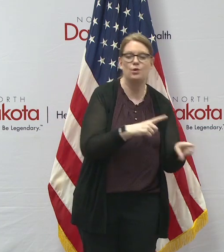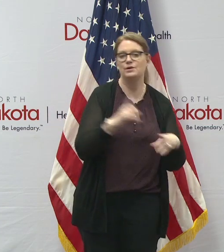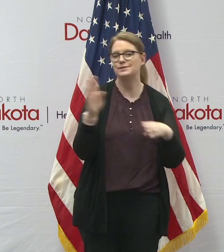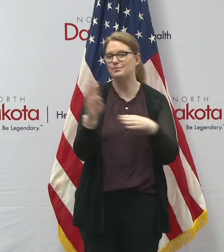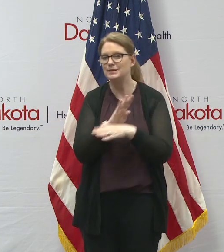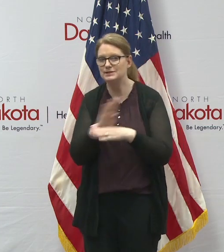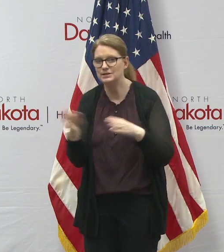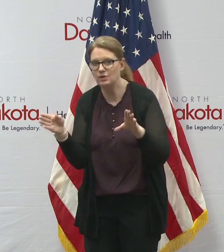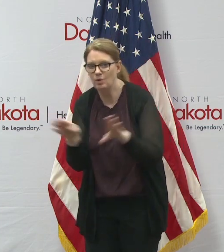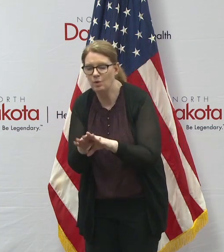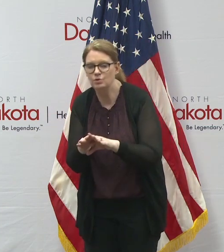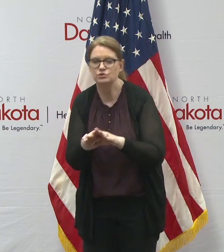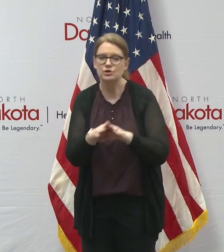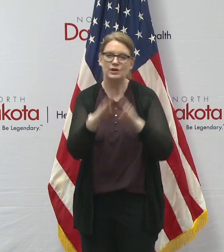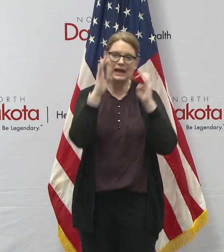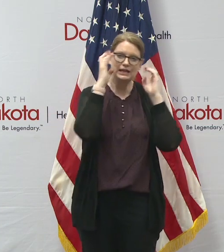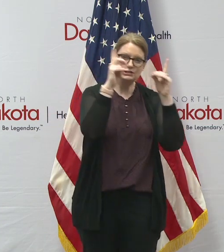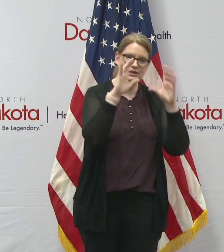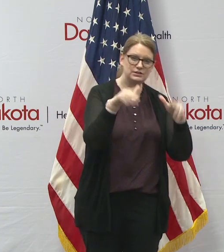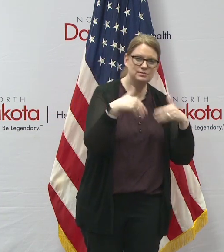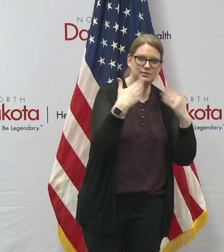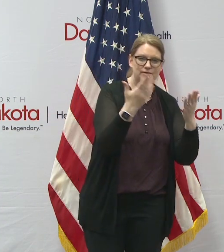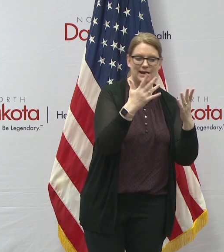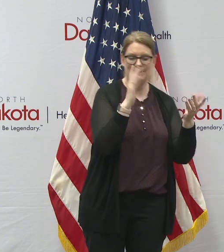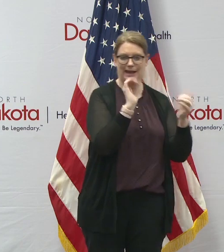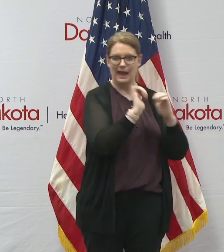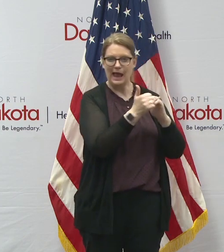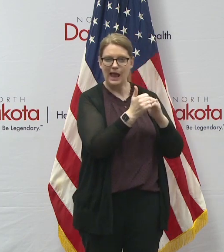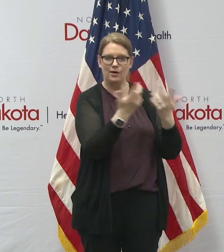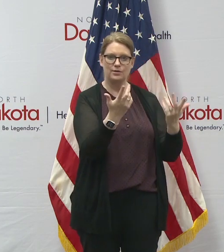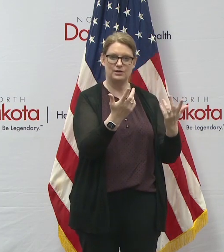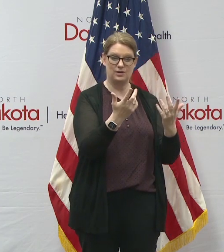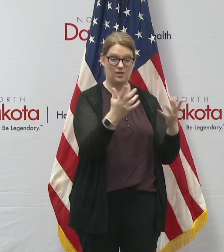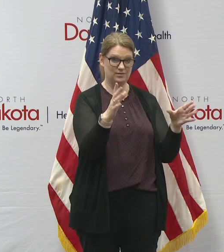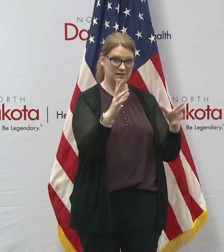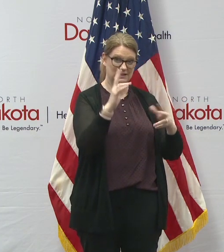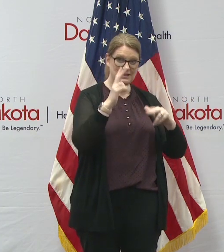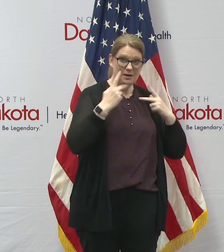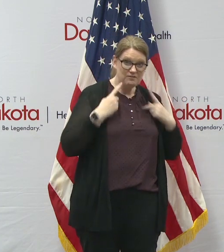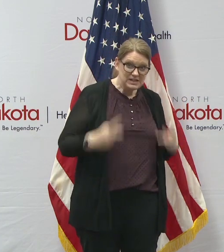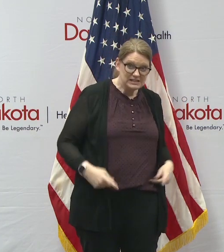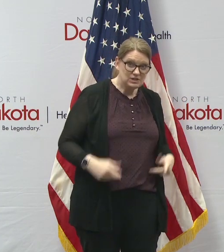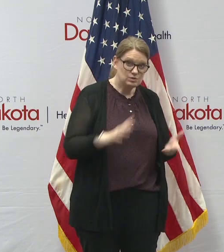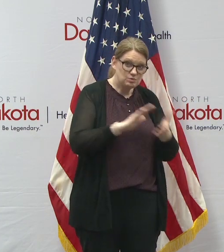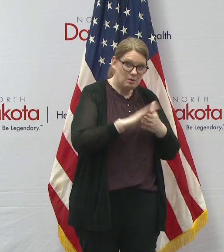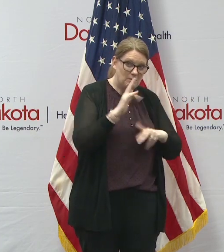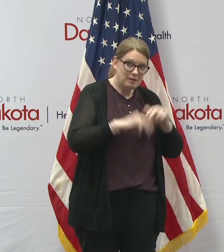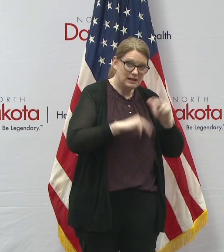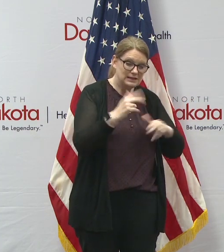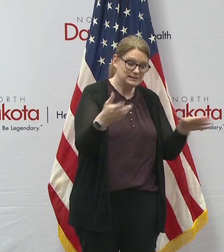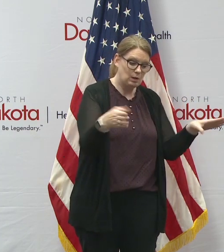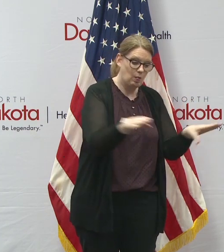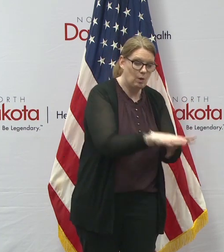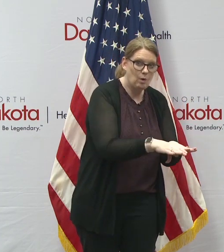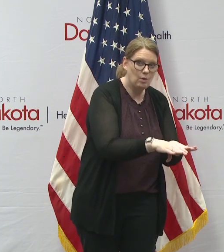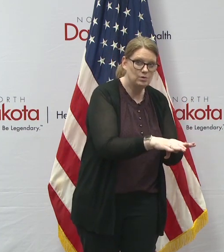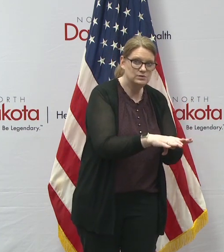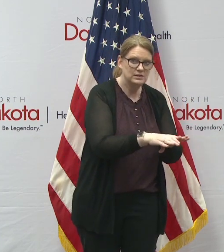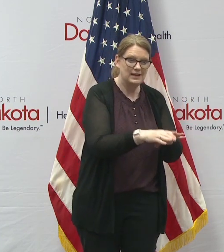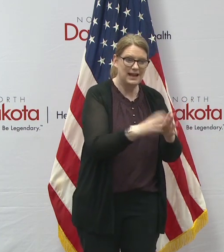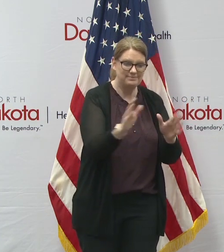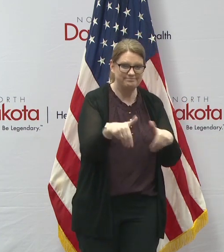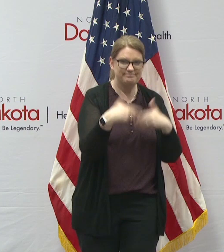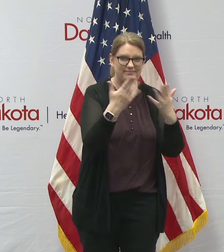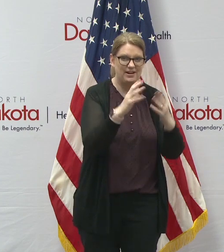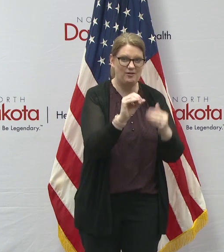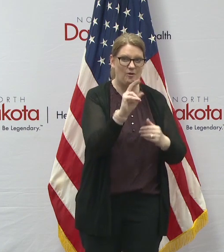how education is delivered by closing physical school buildings, but keeping education going. All of that is